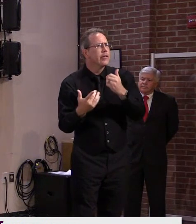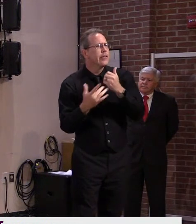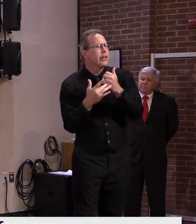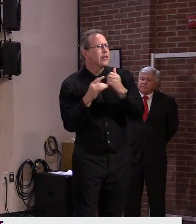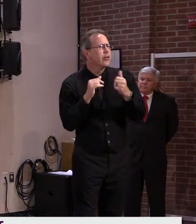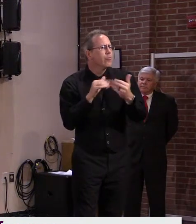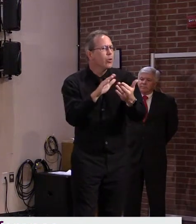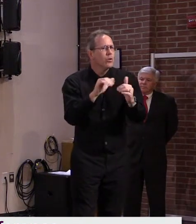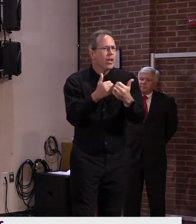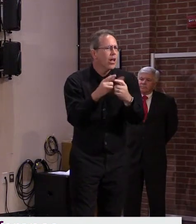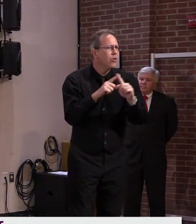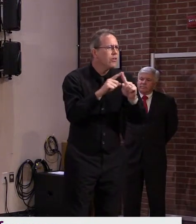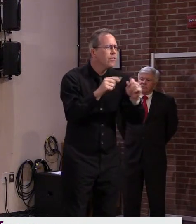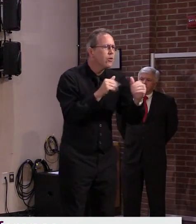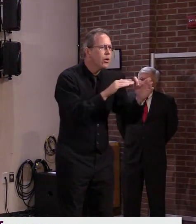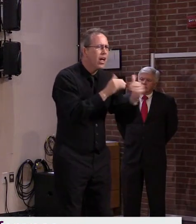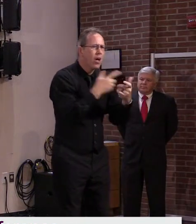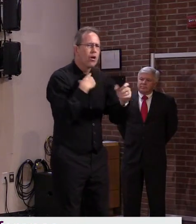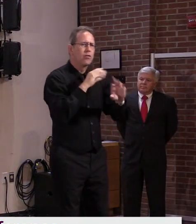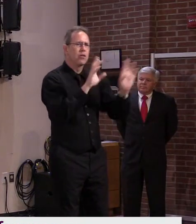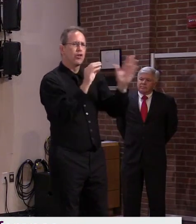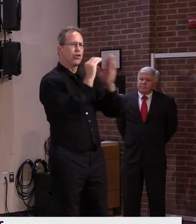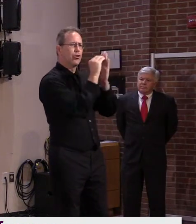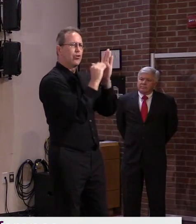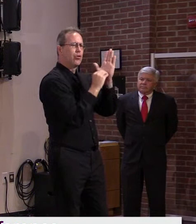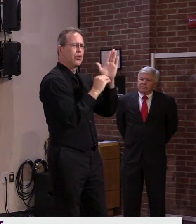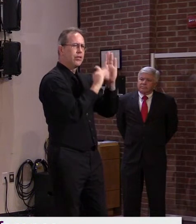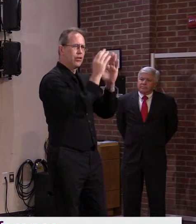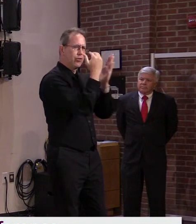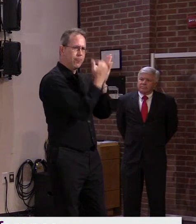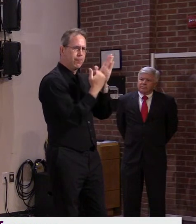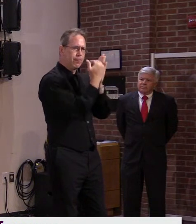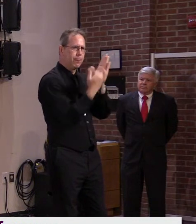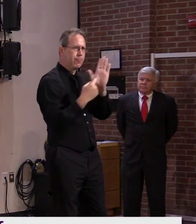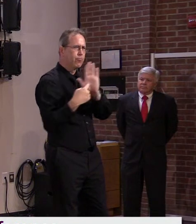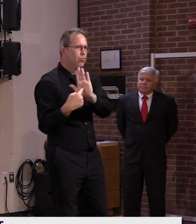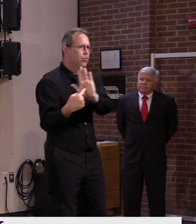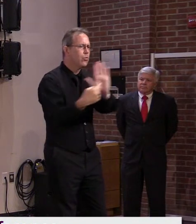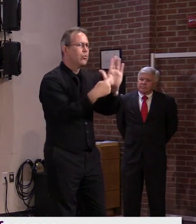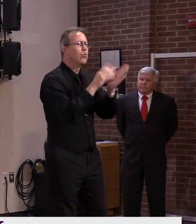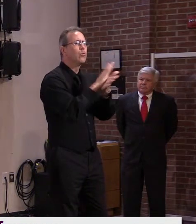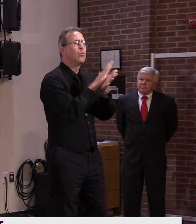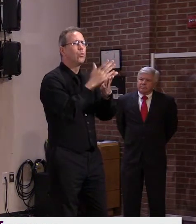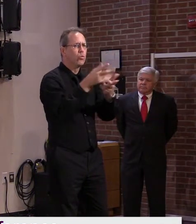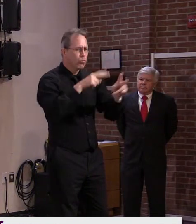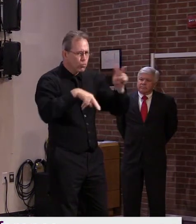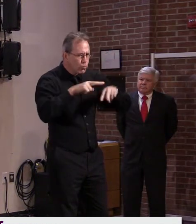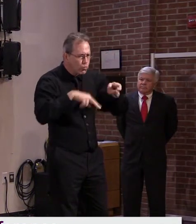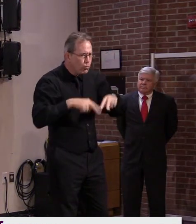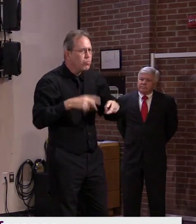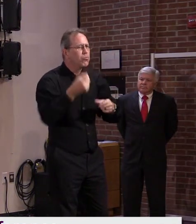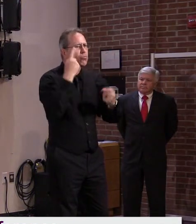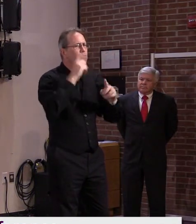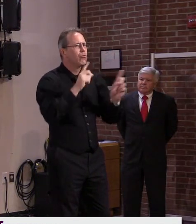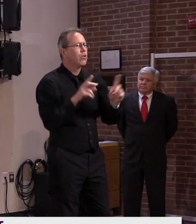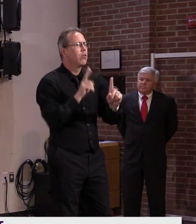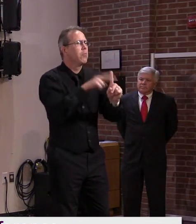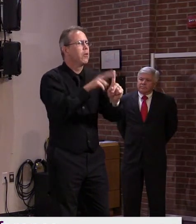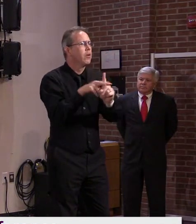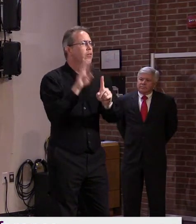process nailed down this week. So then we can focus more or less exclusively on the communications and the logistical